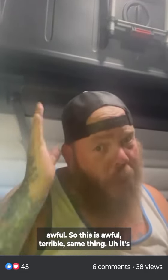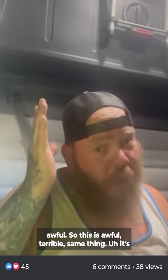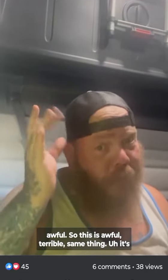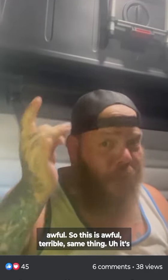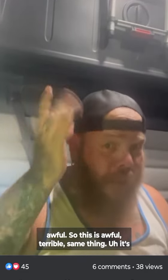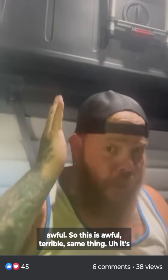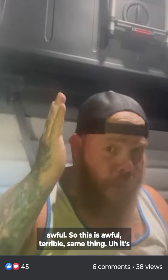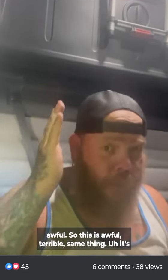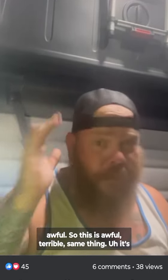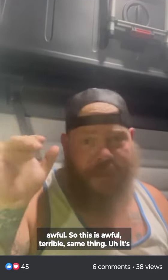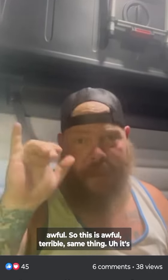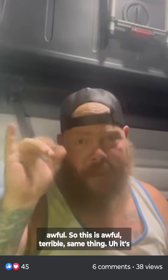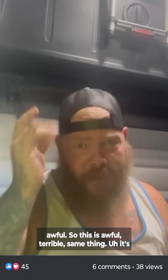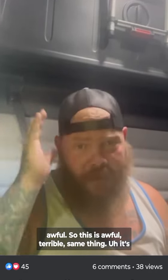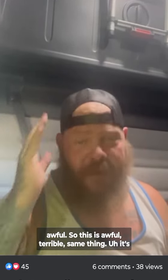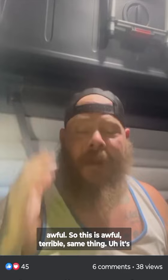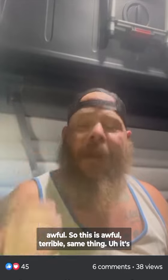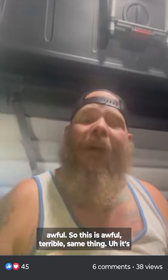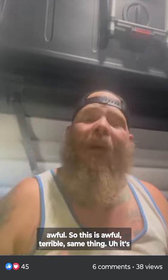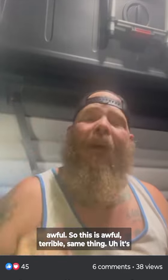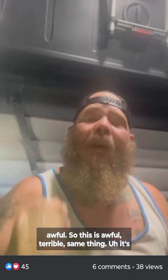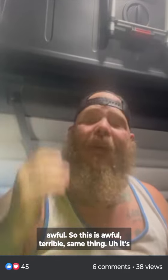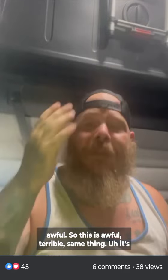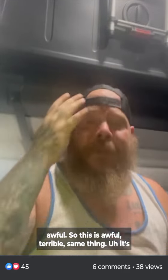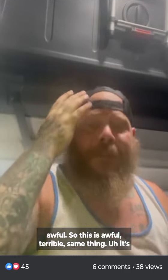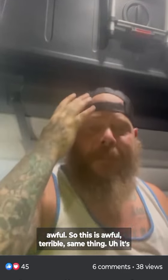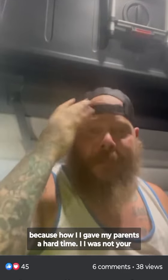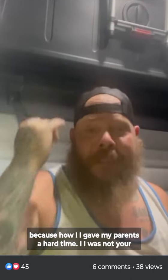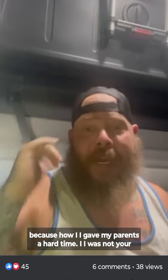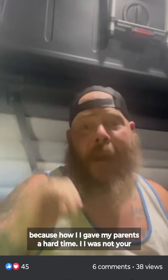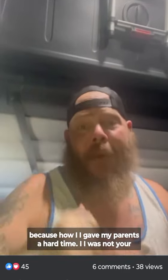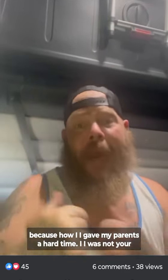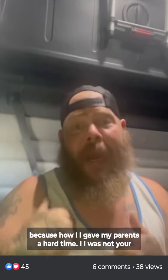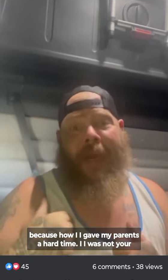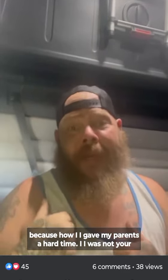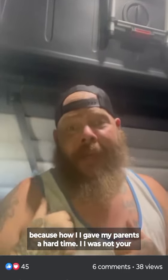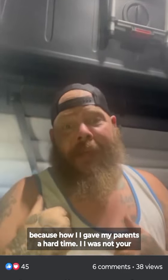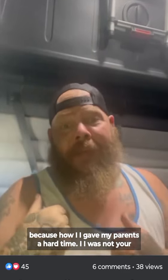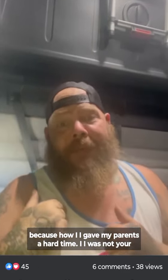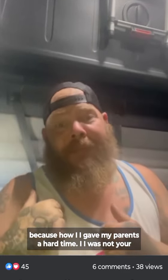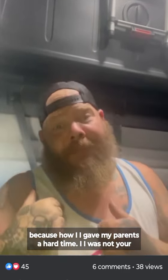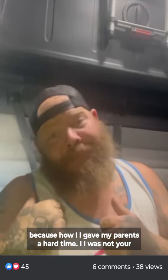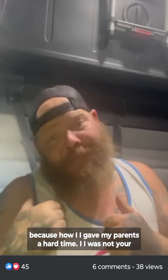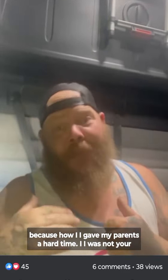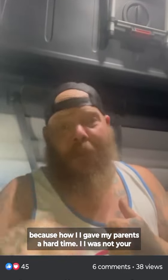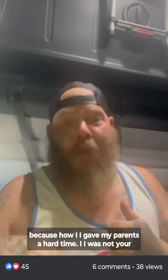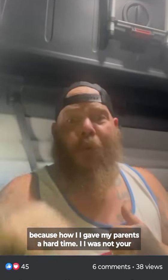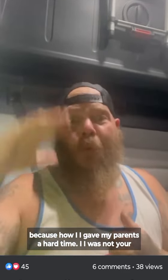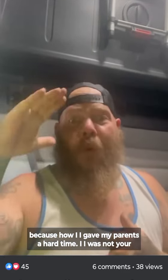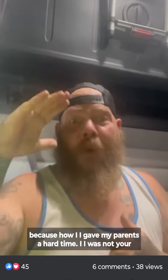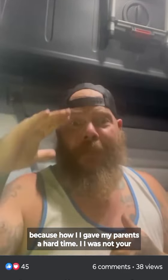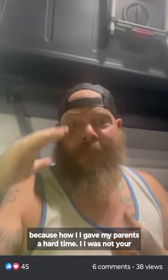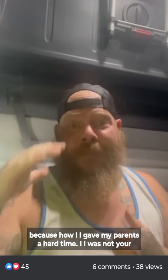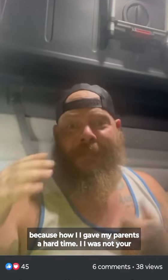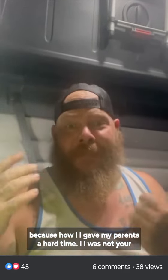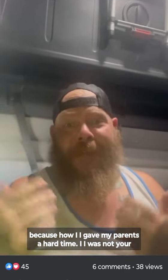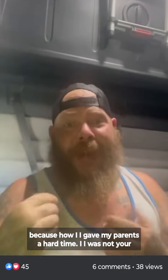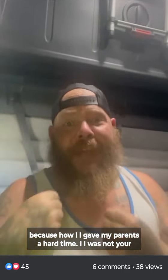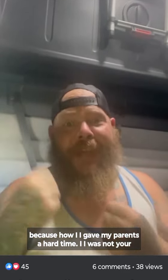awful, terrible, same thing. It's because of how I grew up. I gave